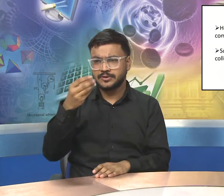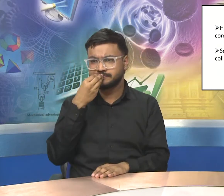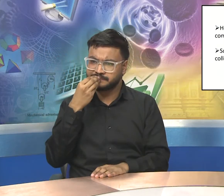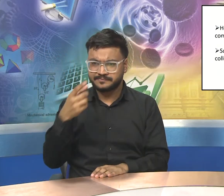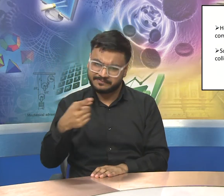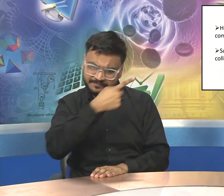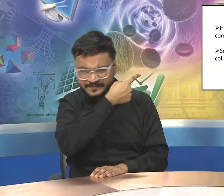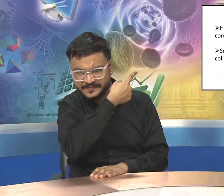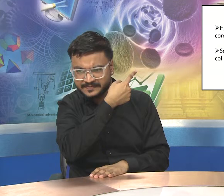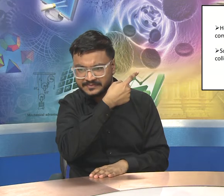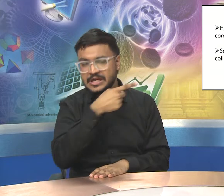people.